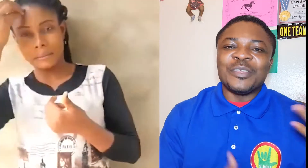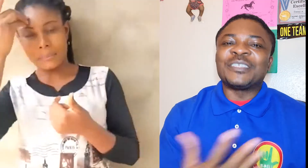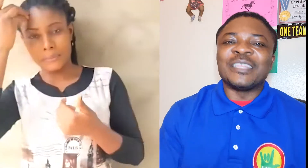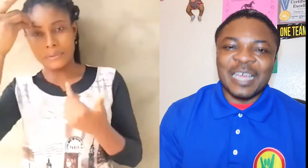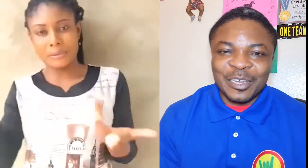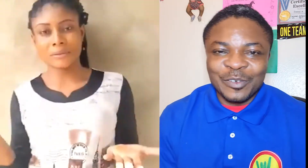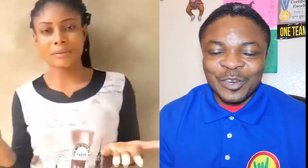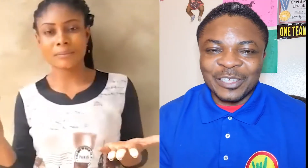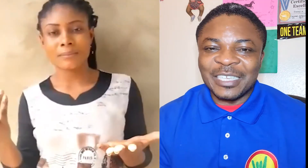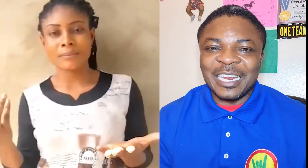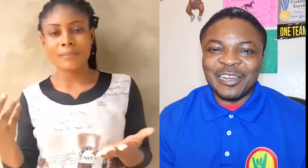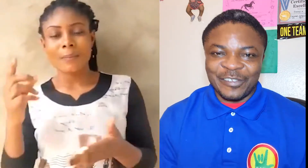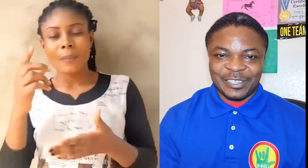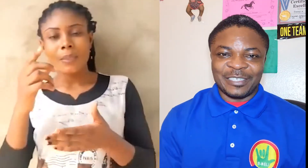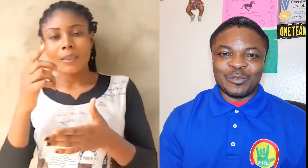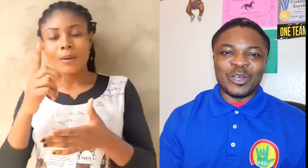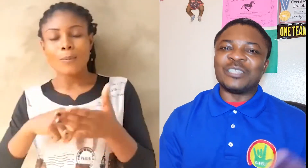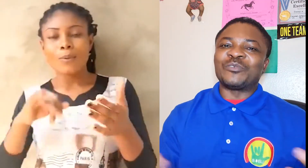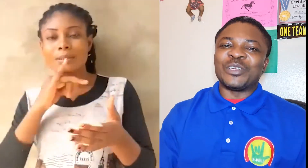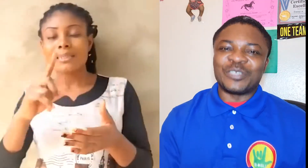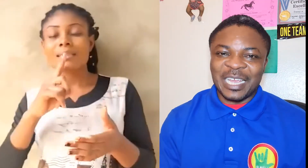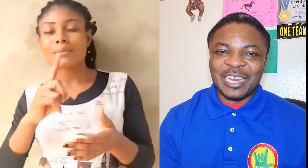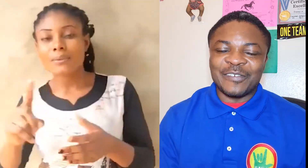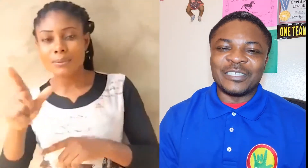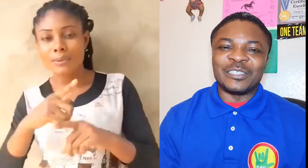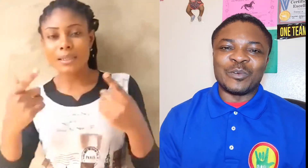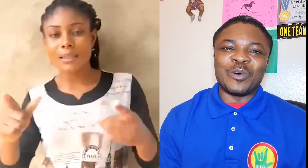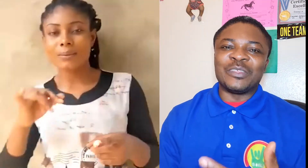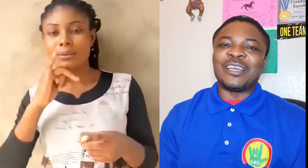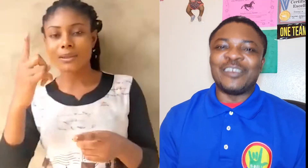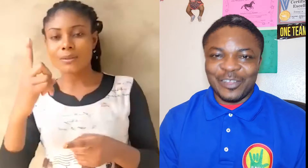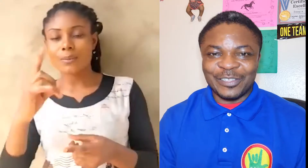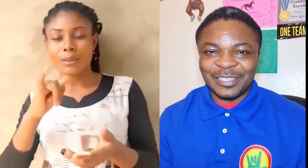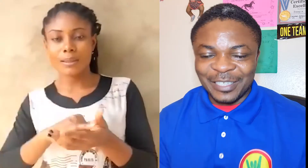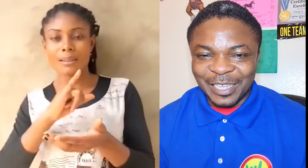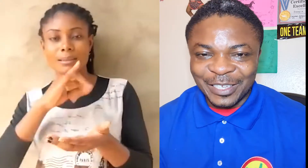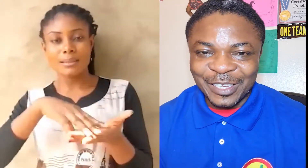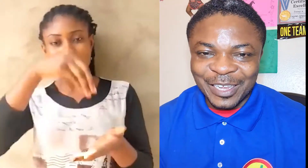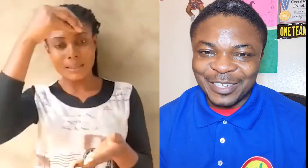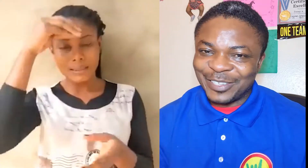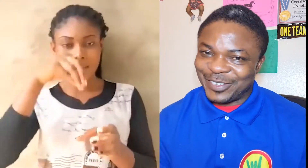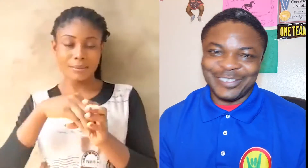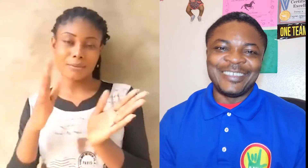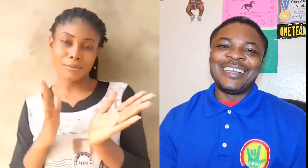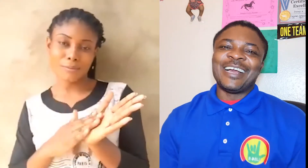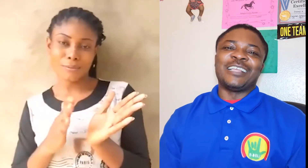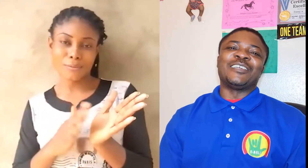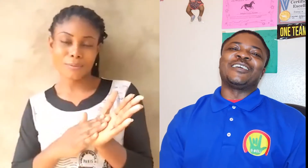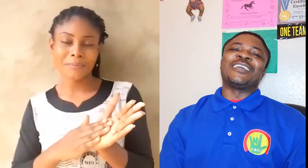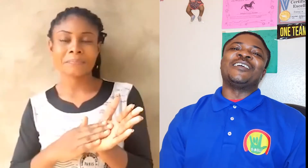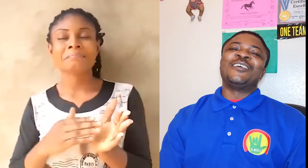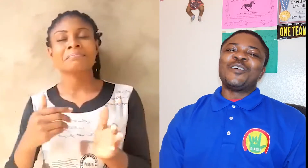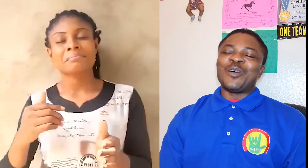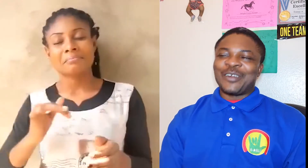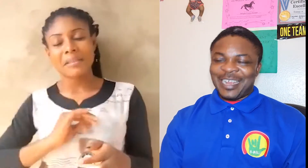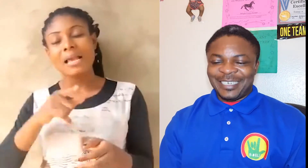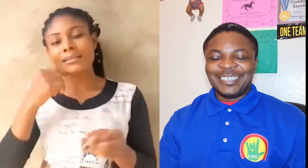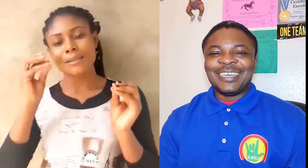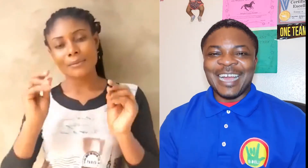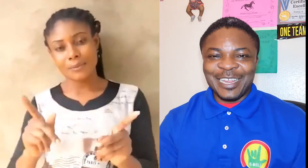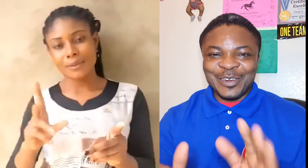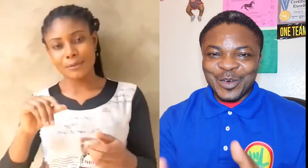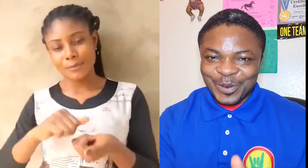demonstrations. They say they are not sign languages. What is real sign language is the one that is learned in school. I said, okay, all